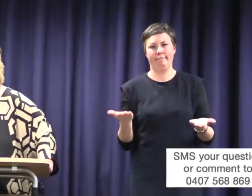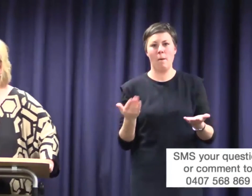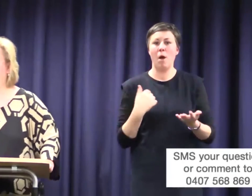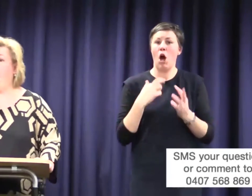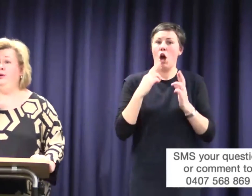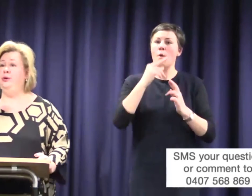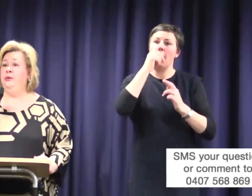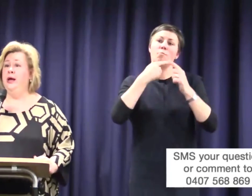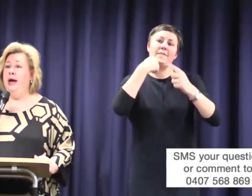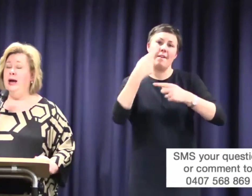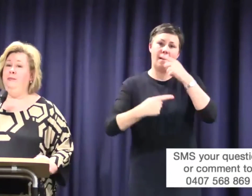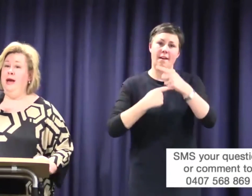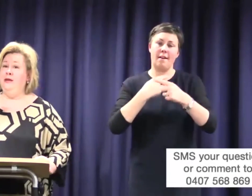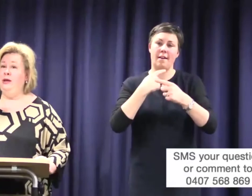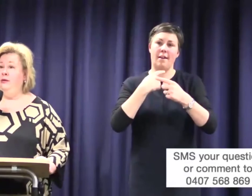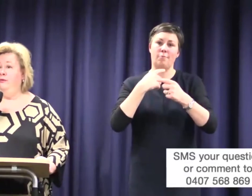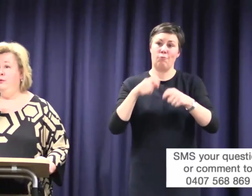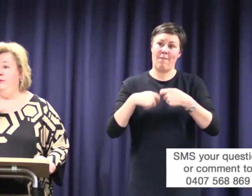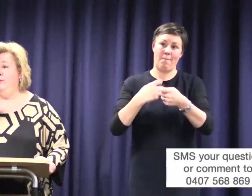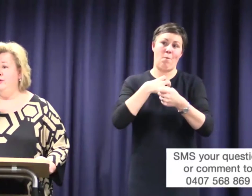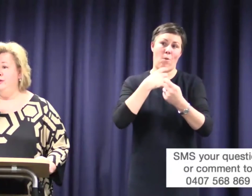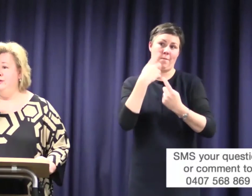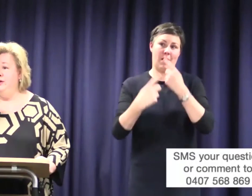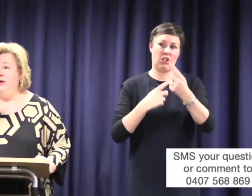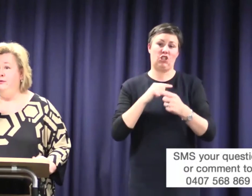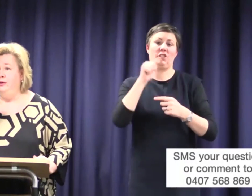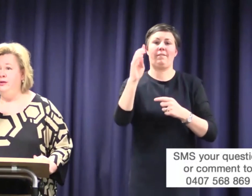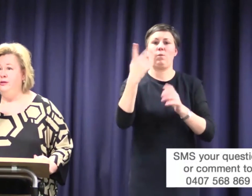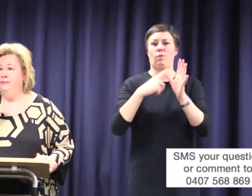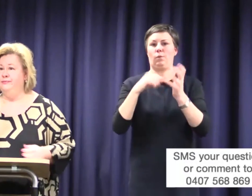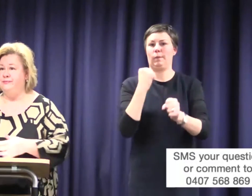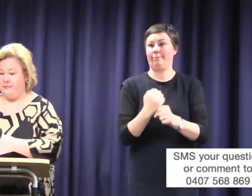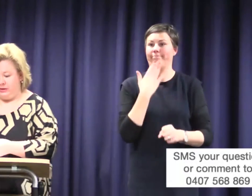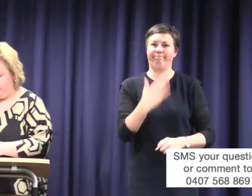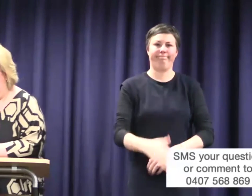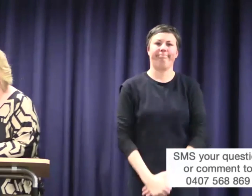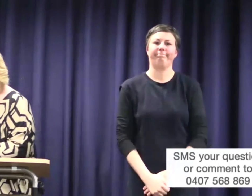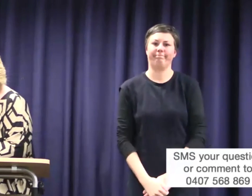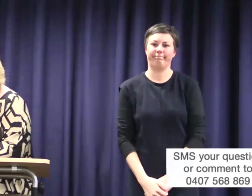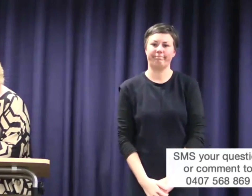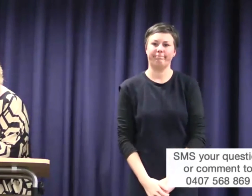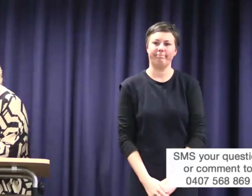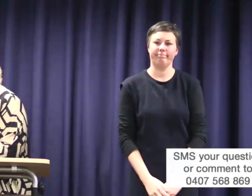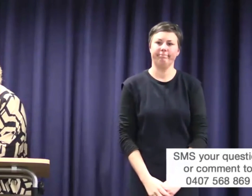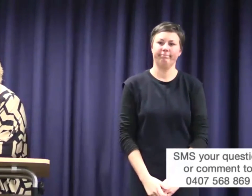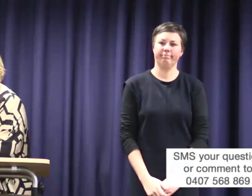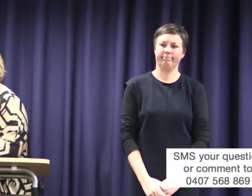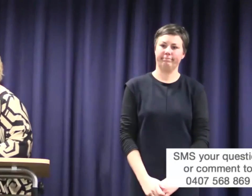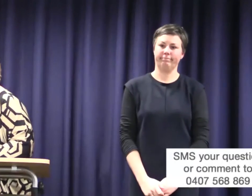some further clarity for you at the meeting on the 4th of August. So thank you for the question.